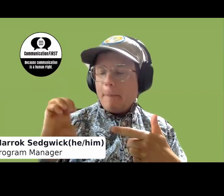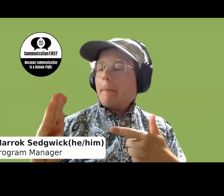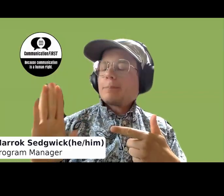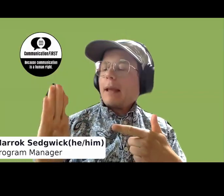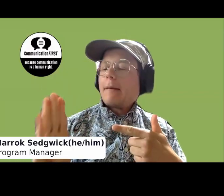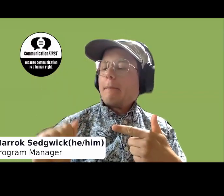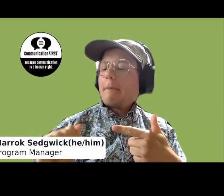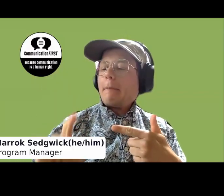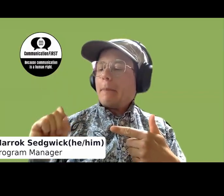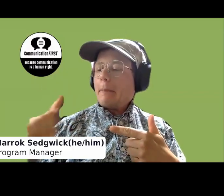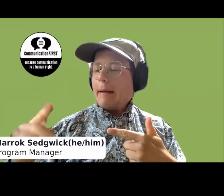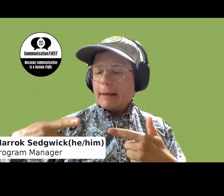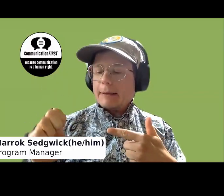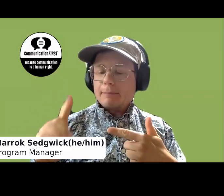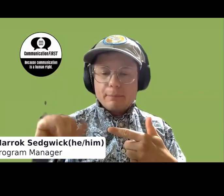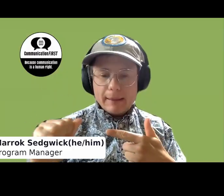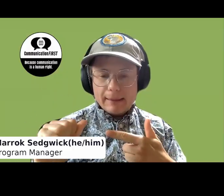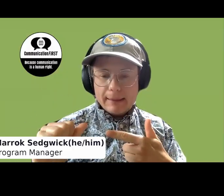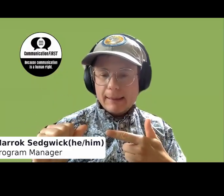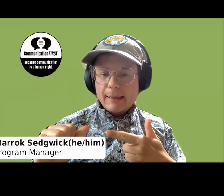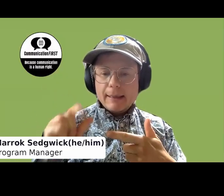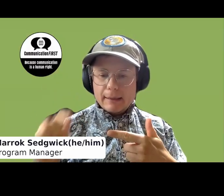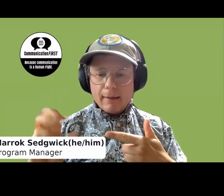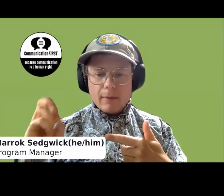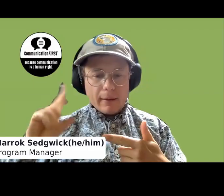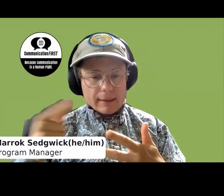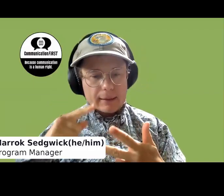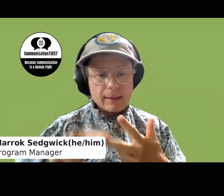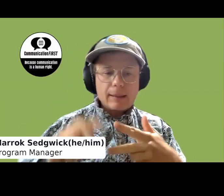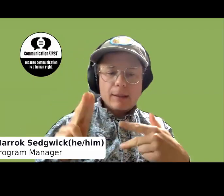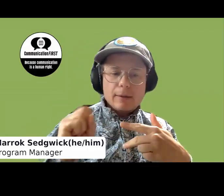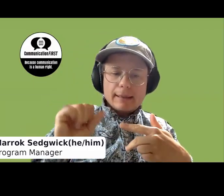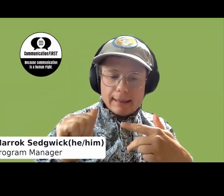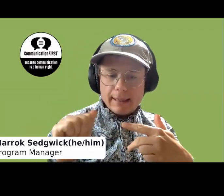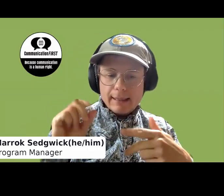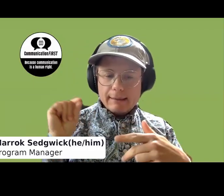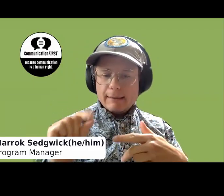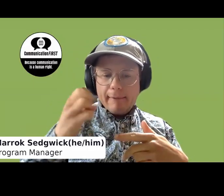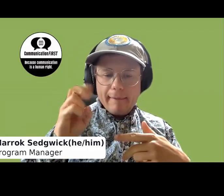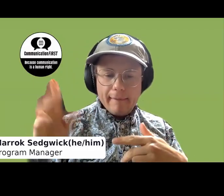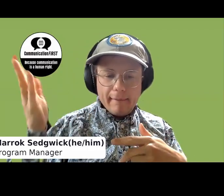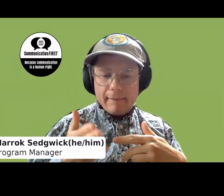are. Ballotpedia also has information about other things you might be voting about.